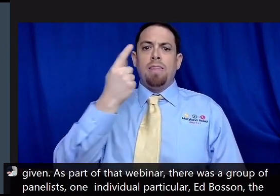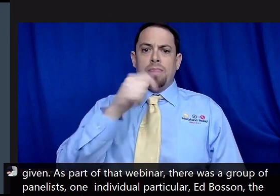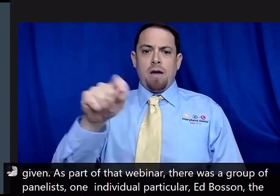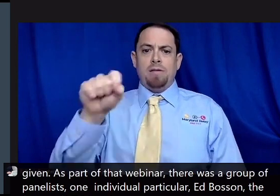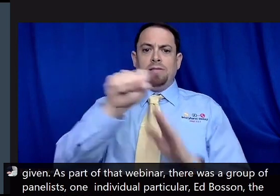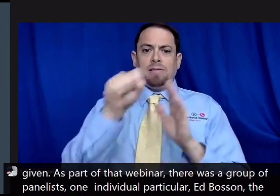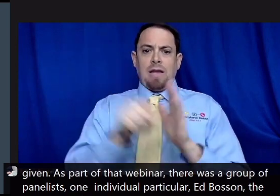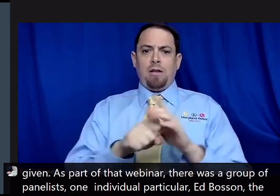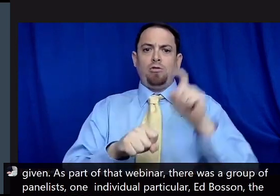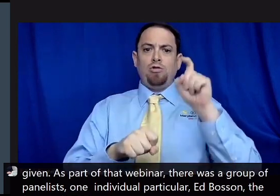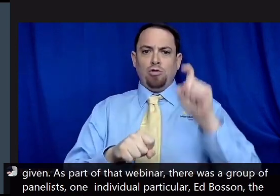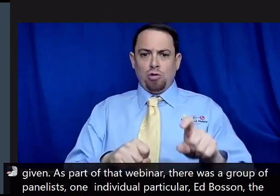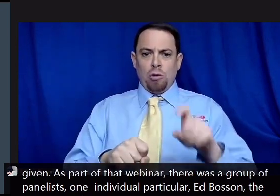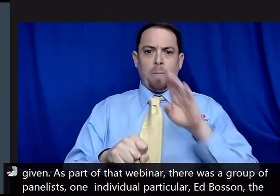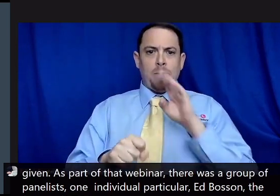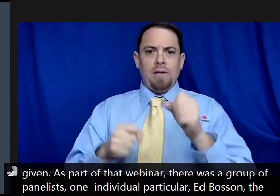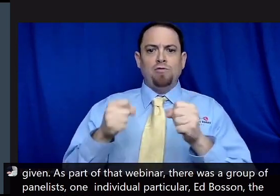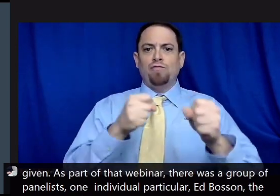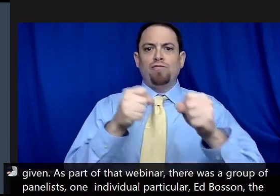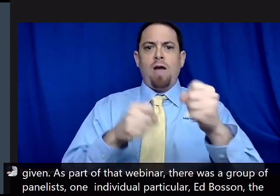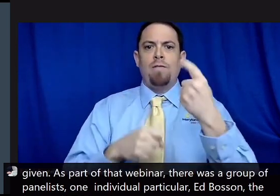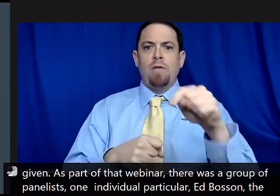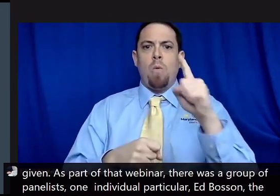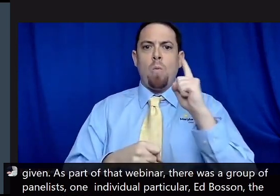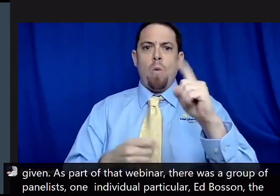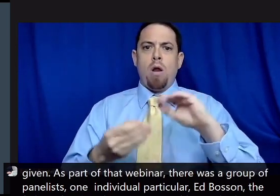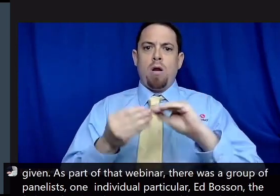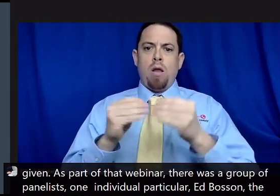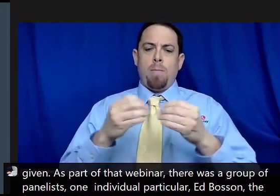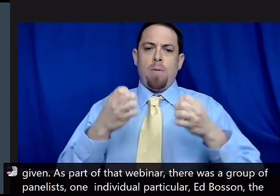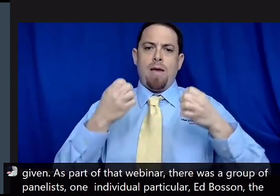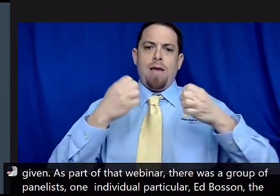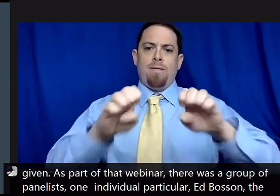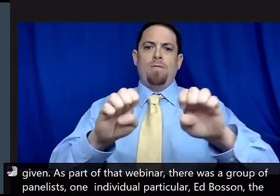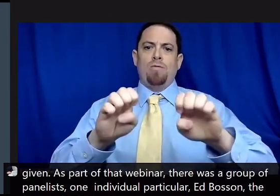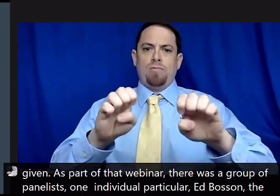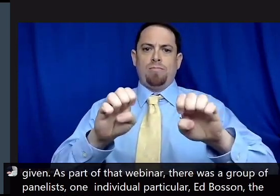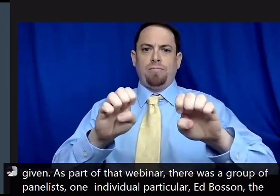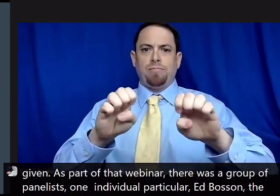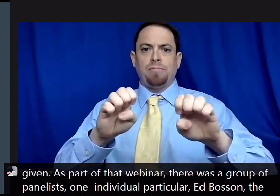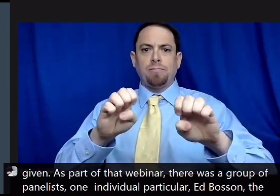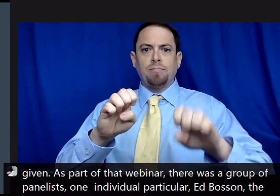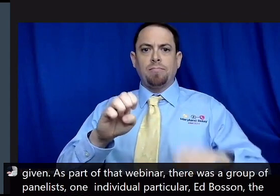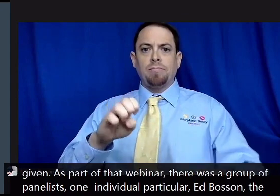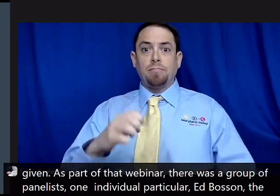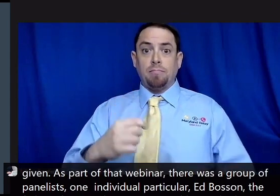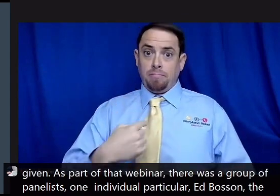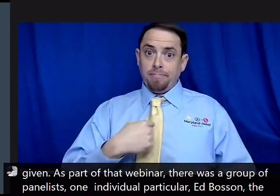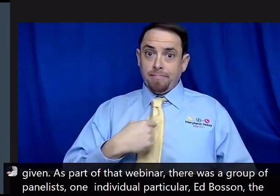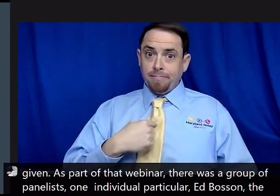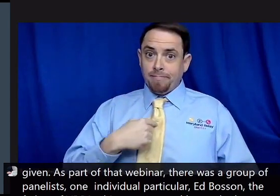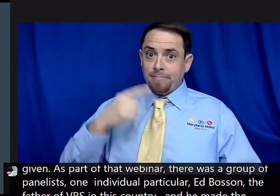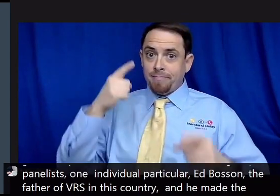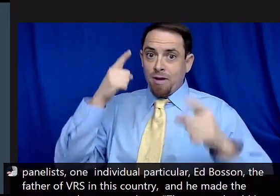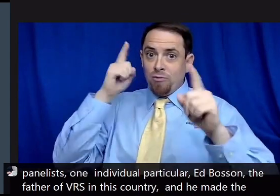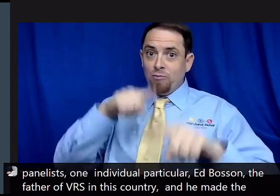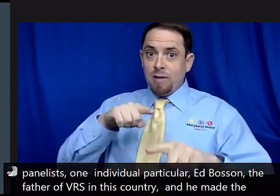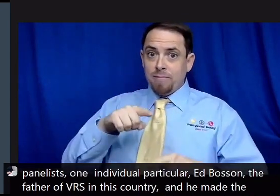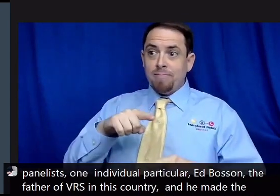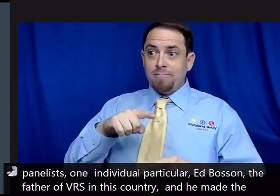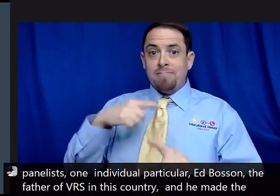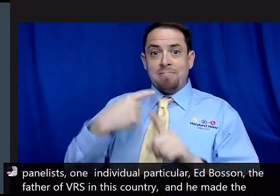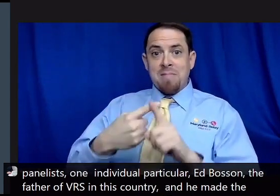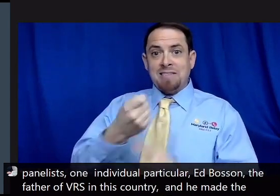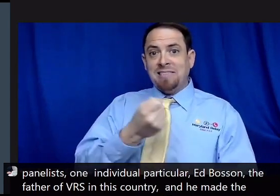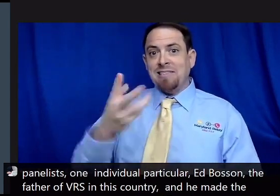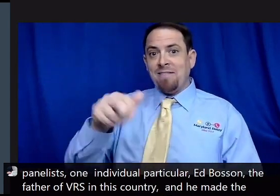that you see here, that the states should be driving the one number effort. They